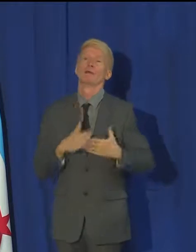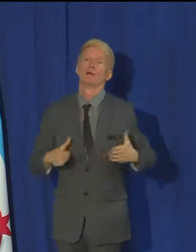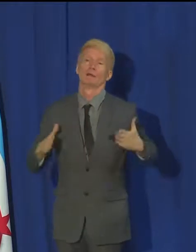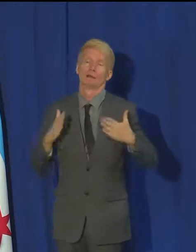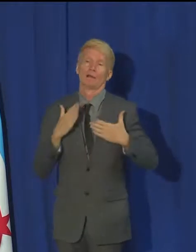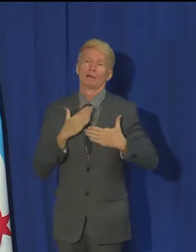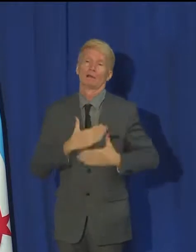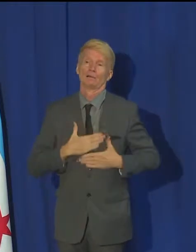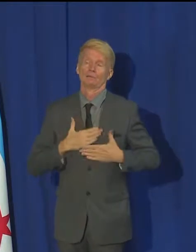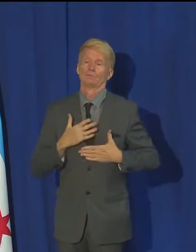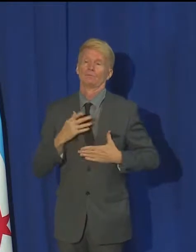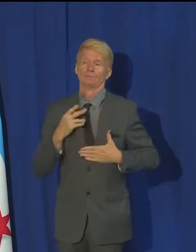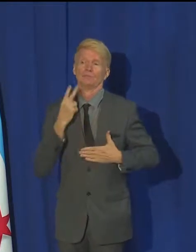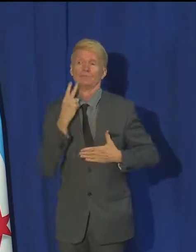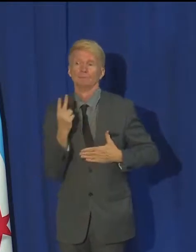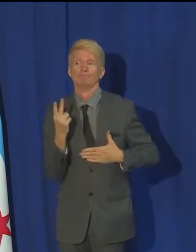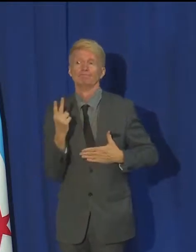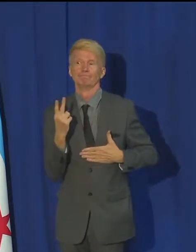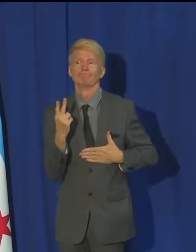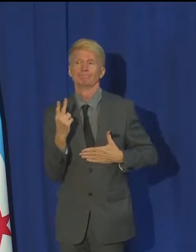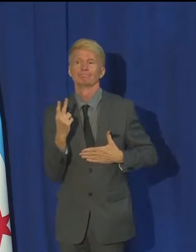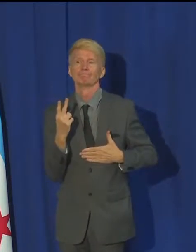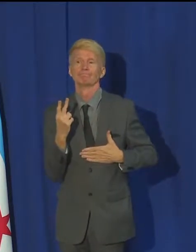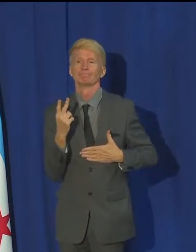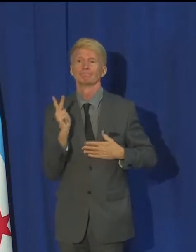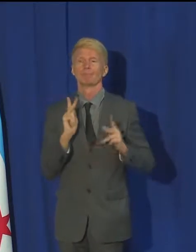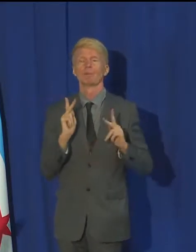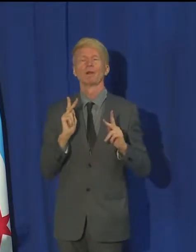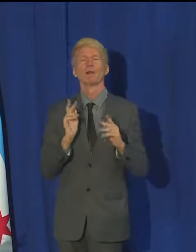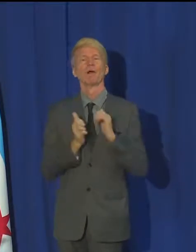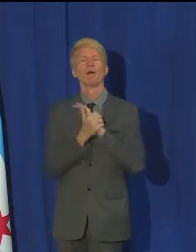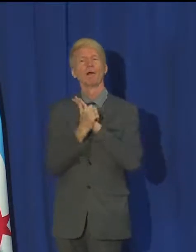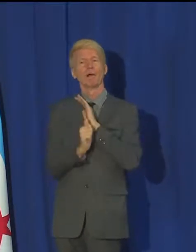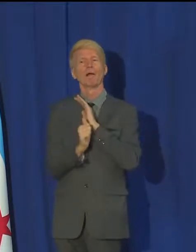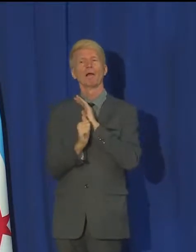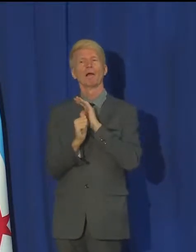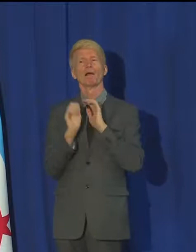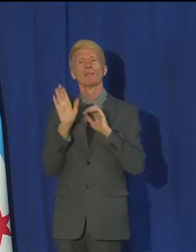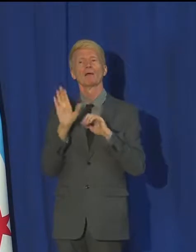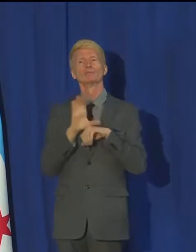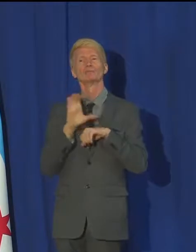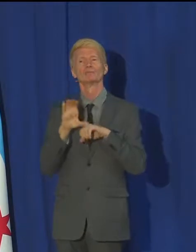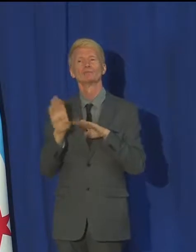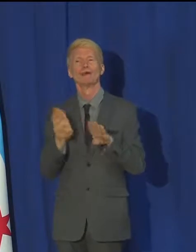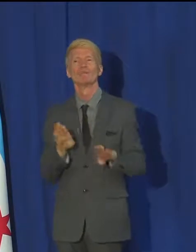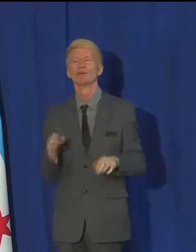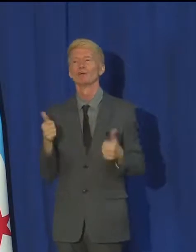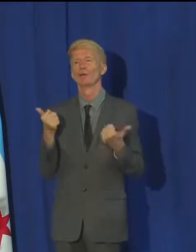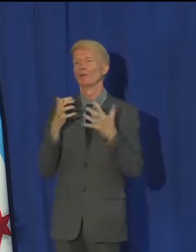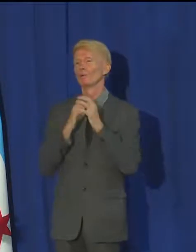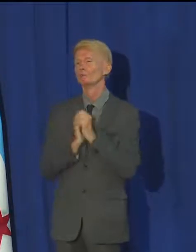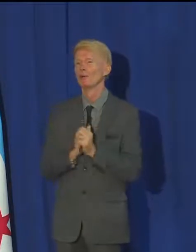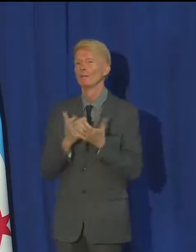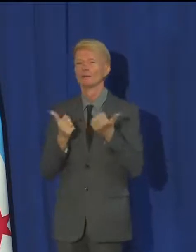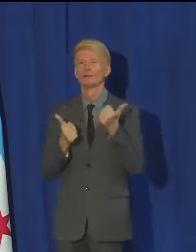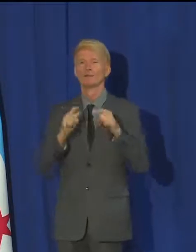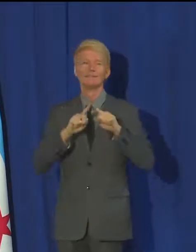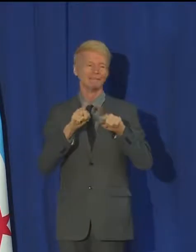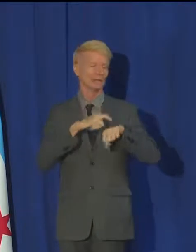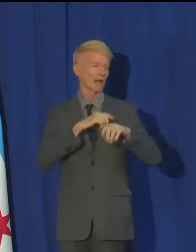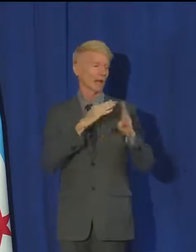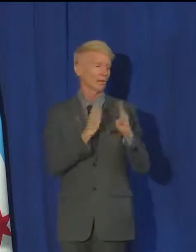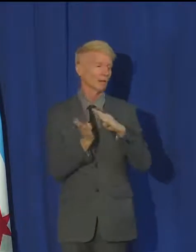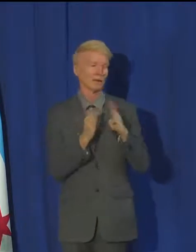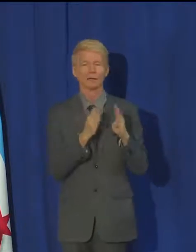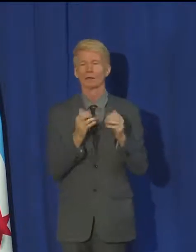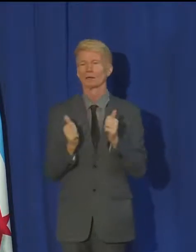creative ways many people have managed to alter worship practices, whether that's thinking about different timing of